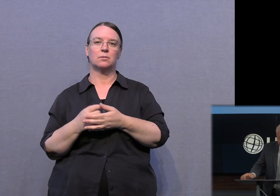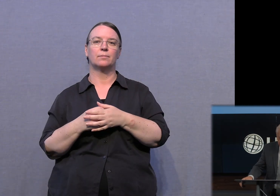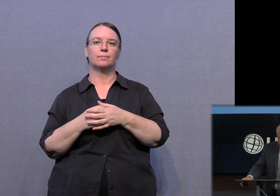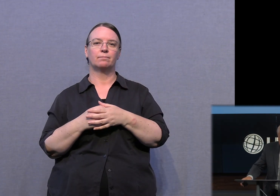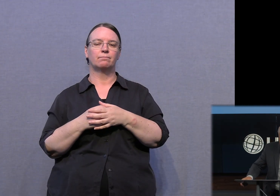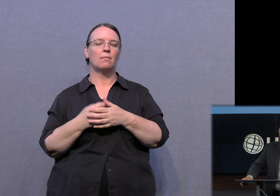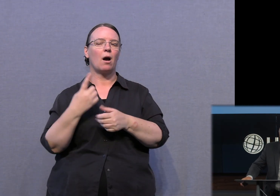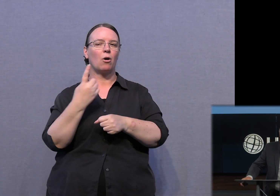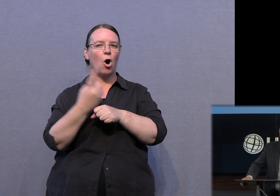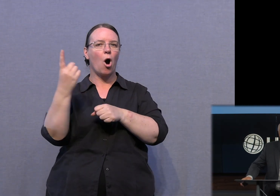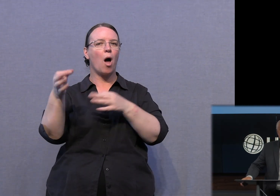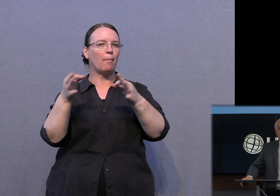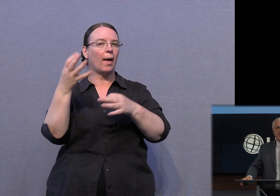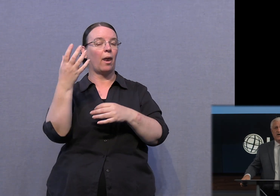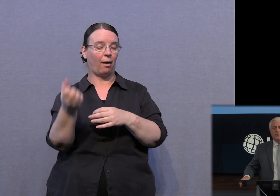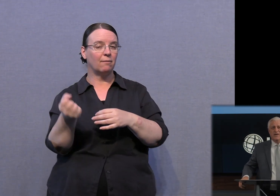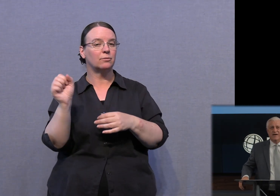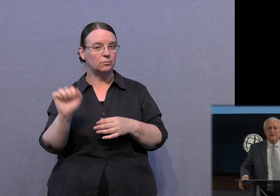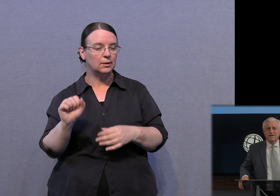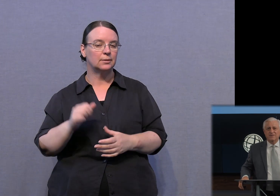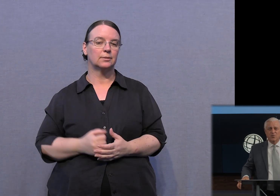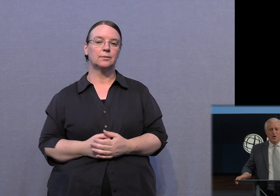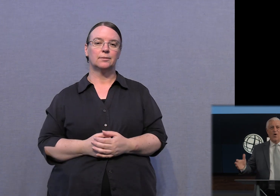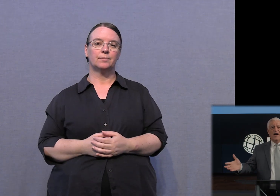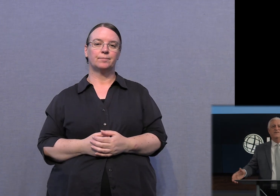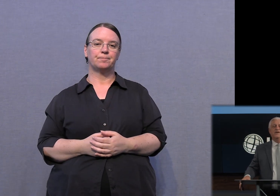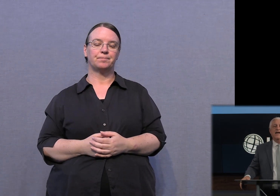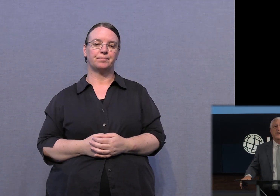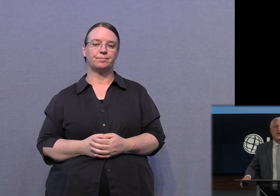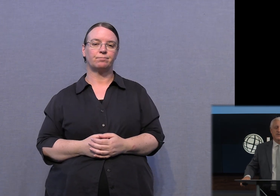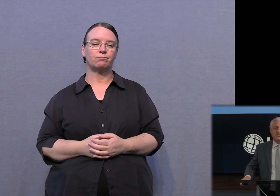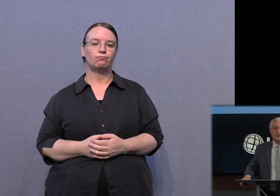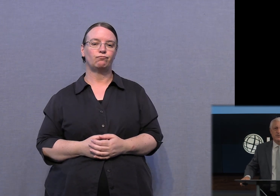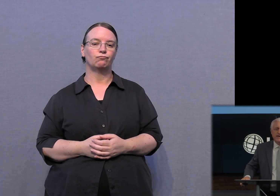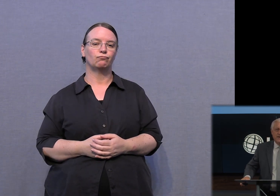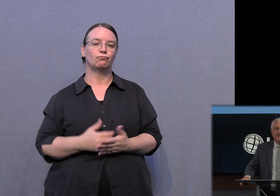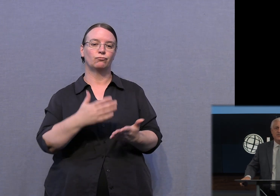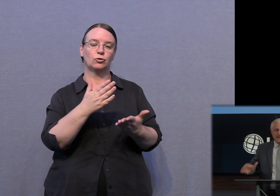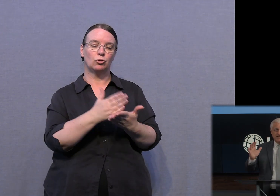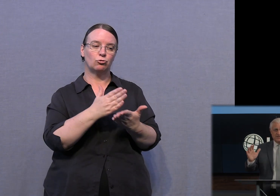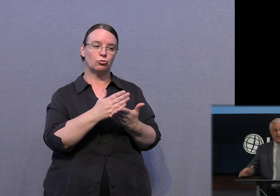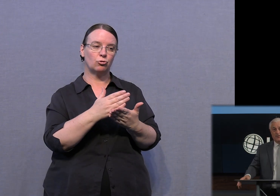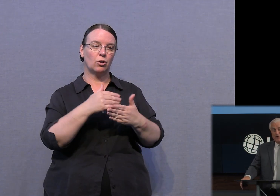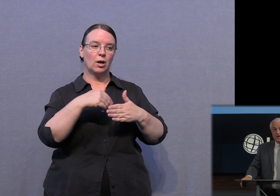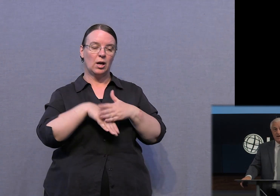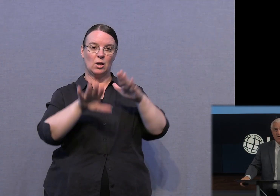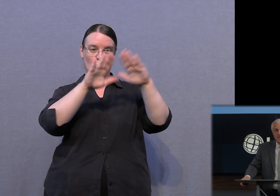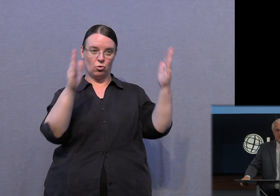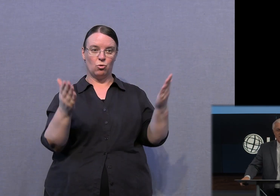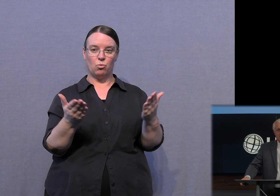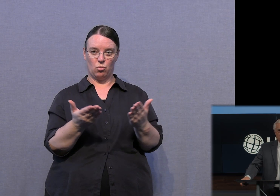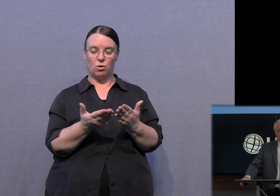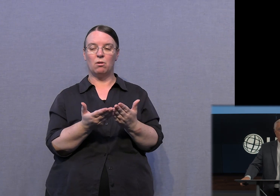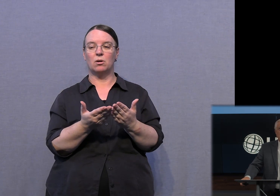God has a plan. And I'm happy to tell you that worldwide, the United Pentecostal Church International is still fulfilling our